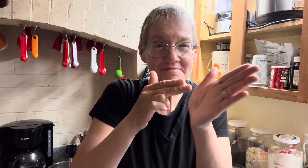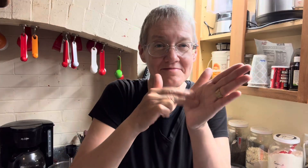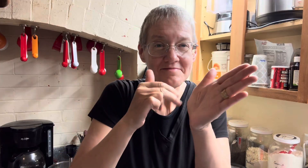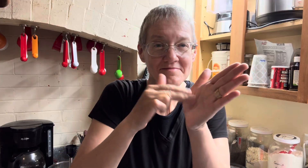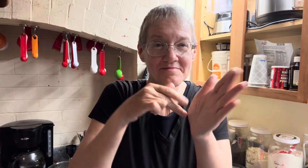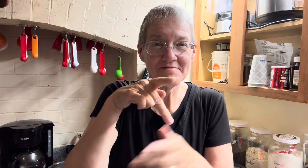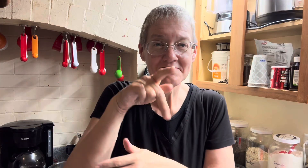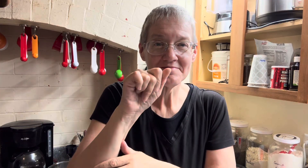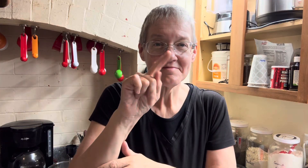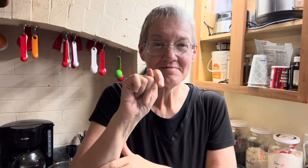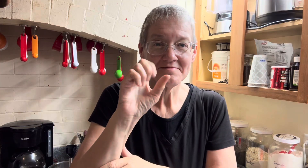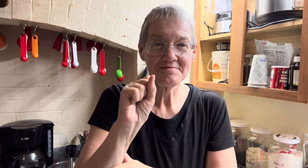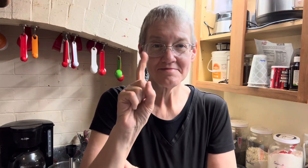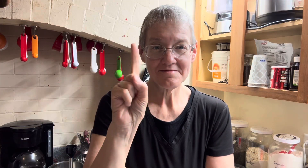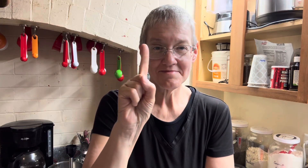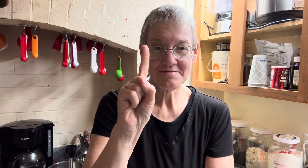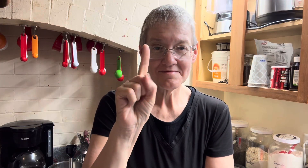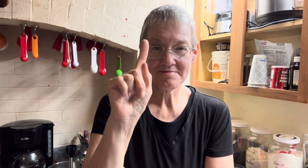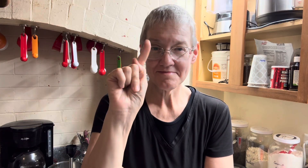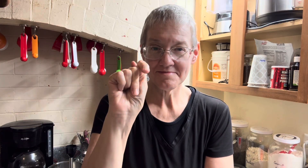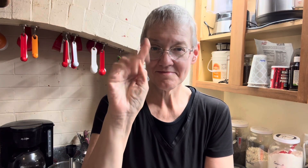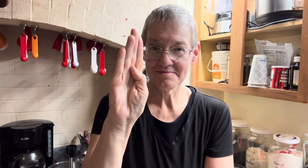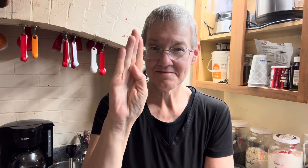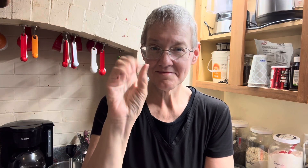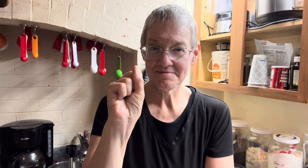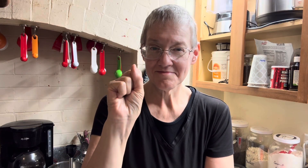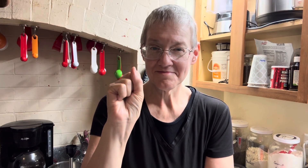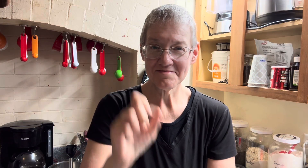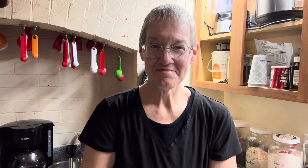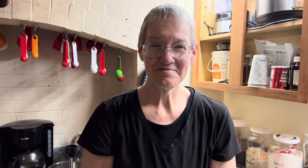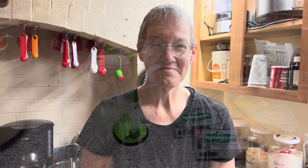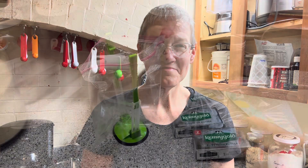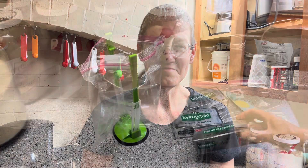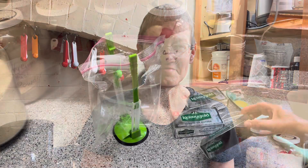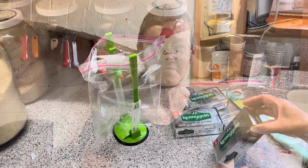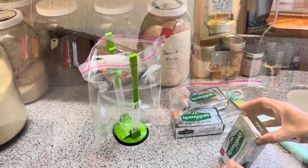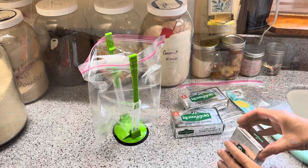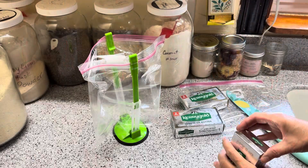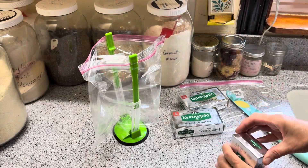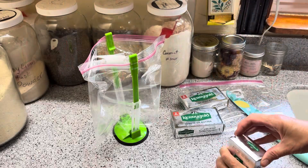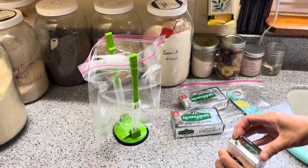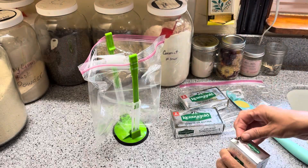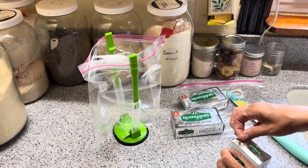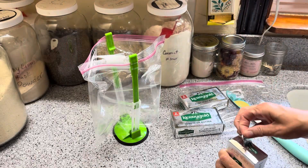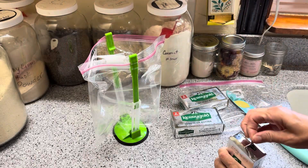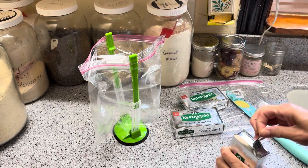Now let's make some butter pats. 1 tablespoon each.